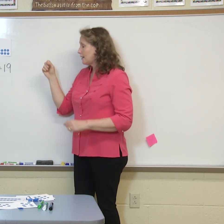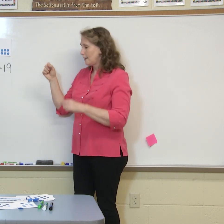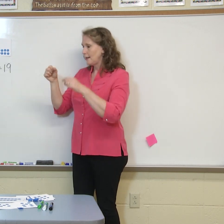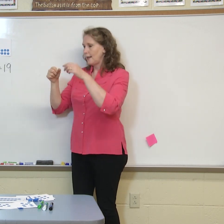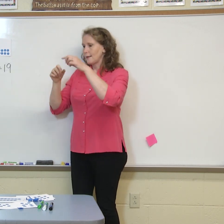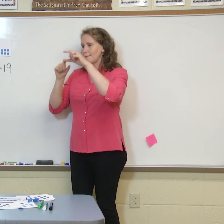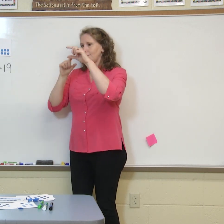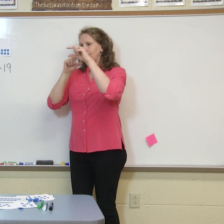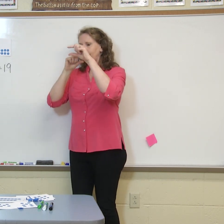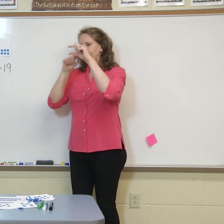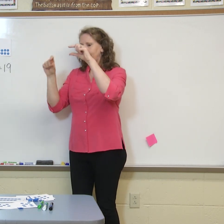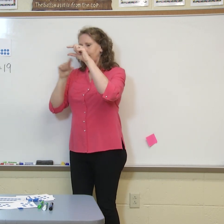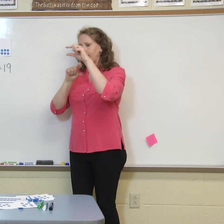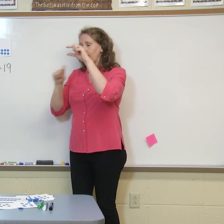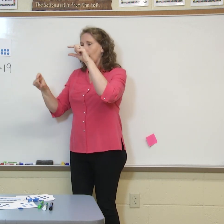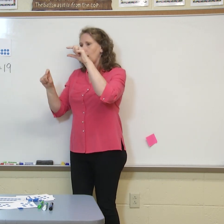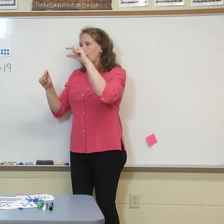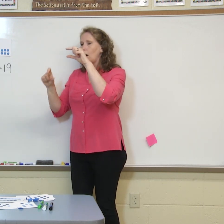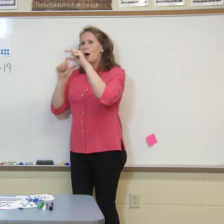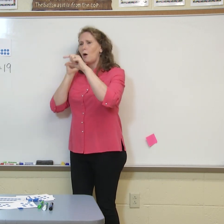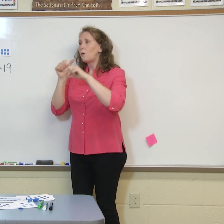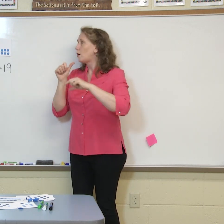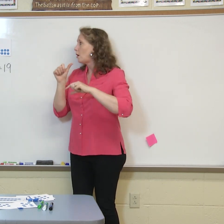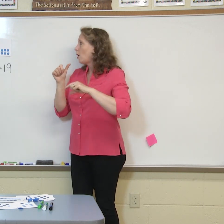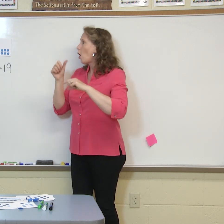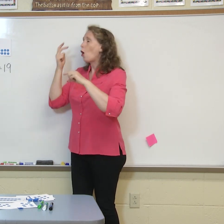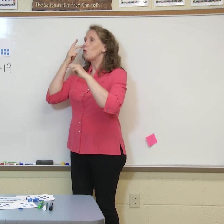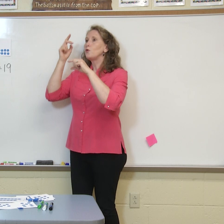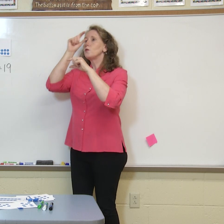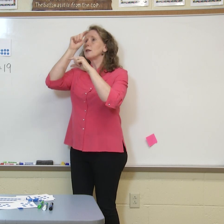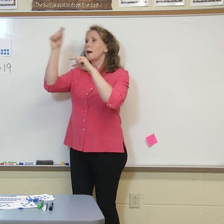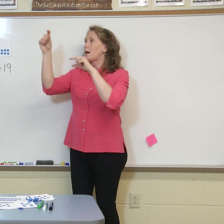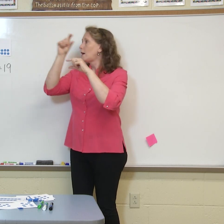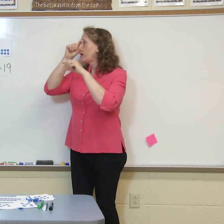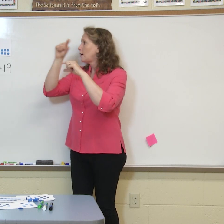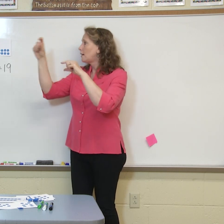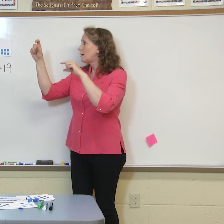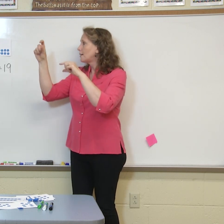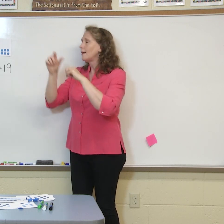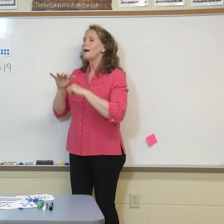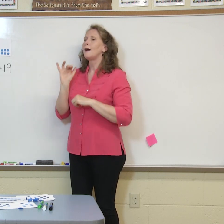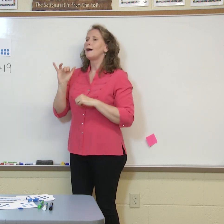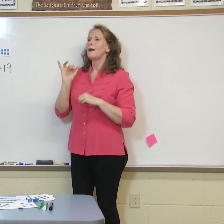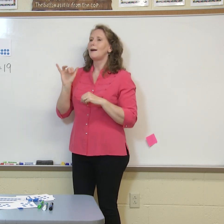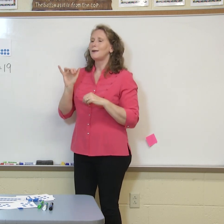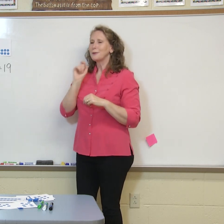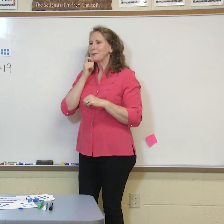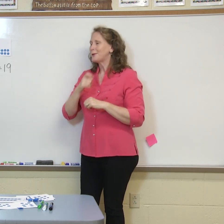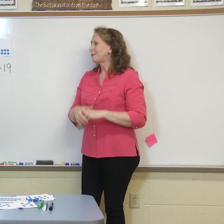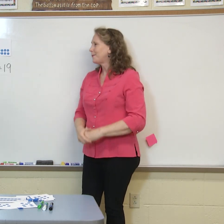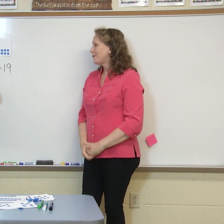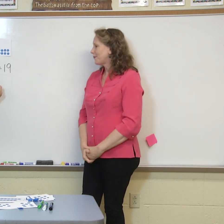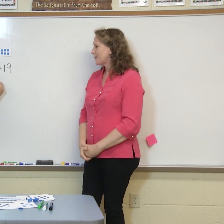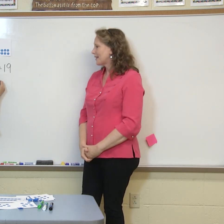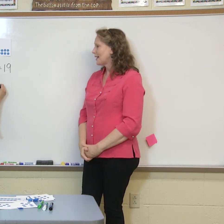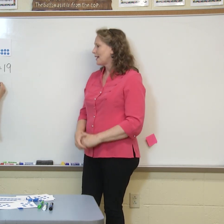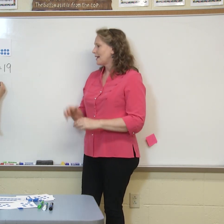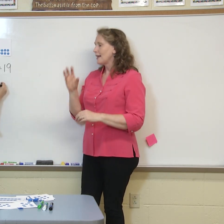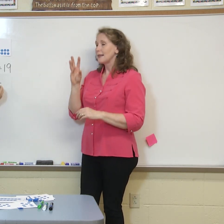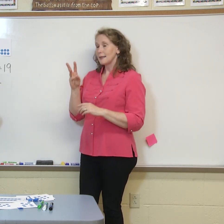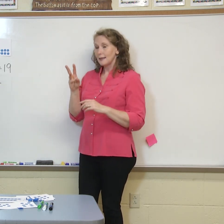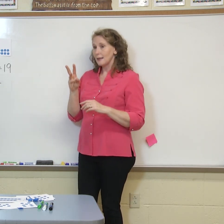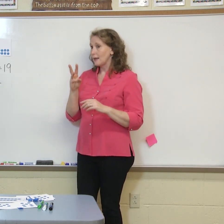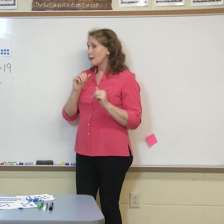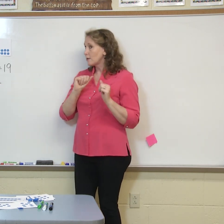on its side. Oh, wait, that wasn't yours? Oh, you saw this group of 6. Very cool. So 6, is